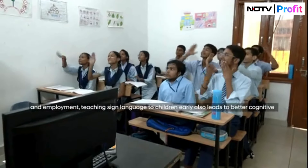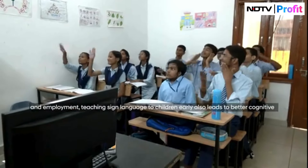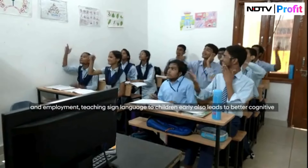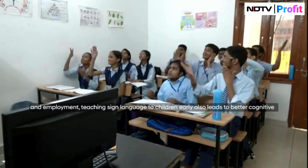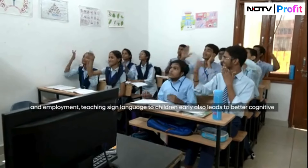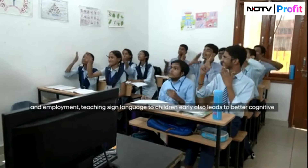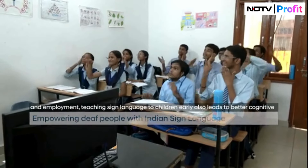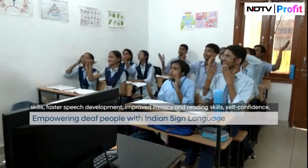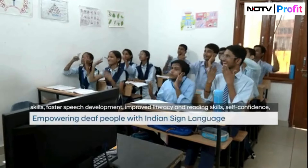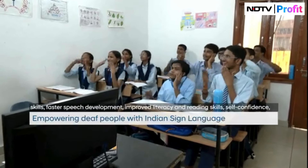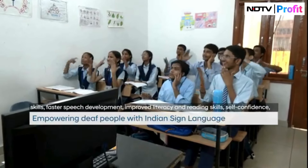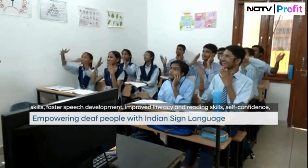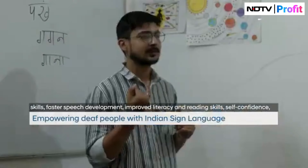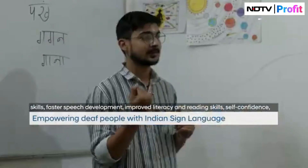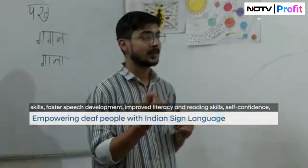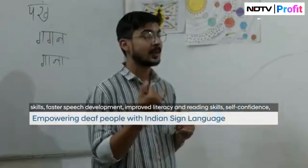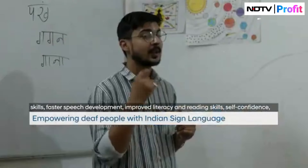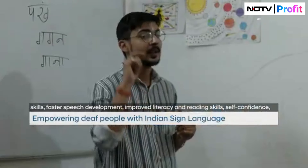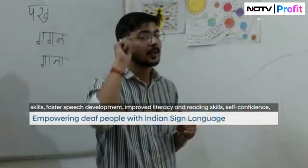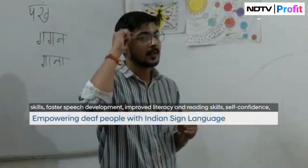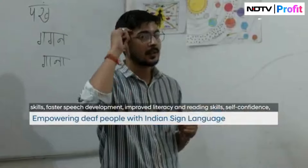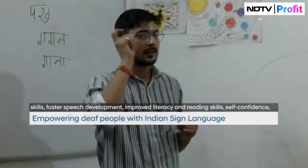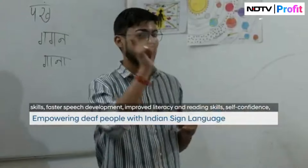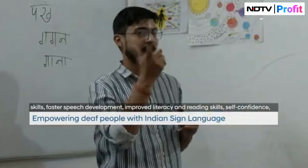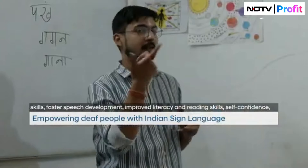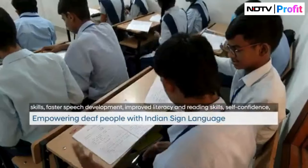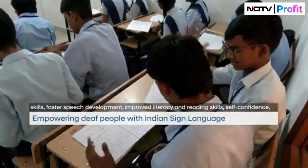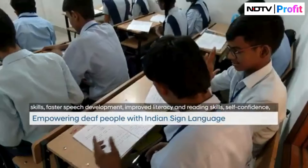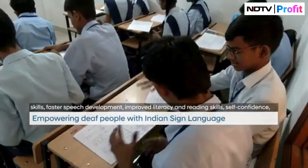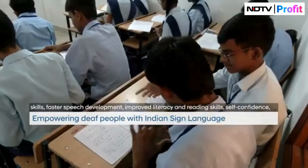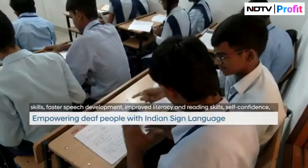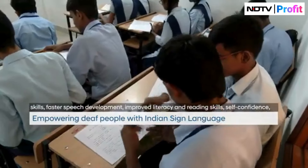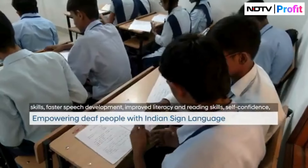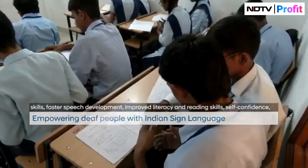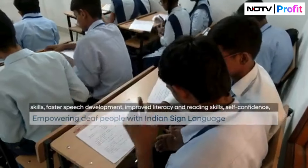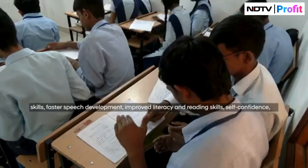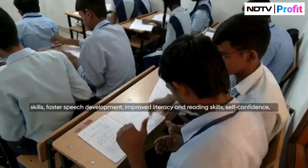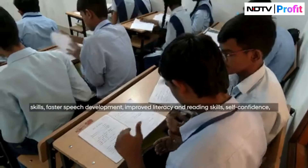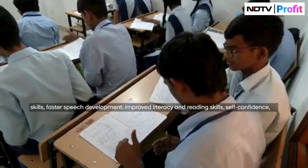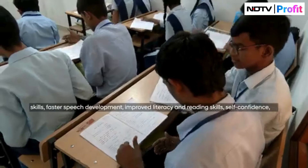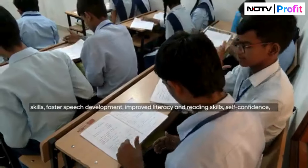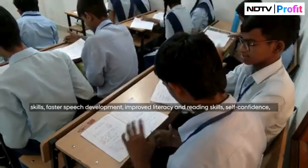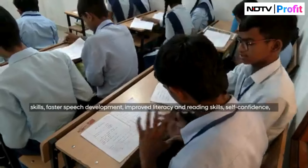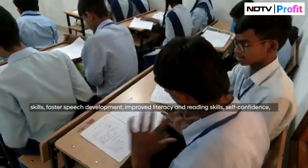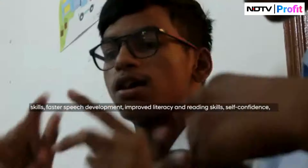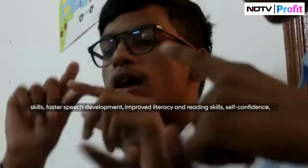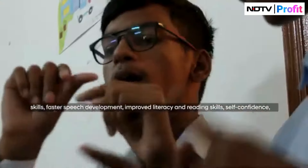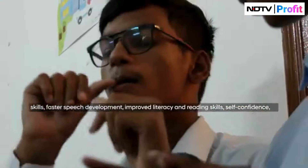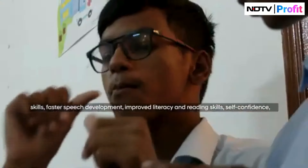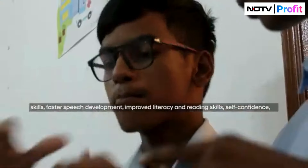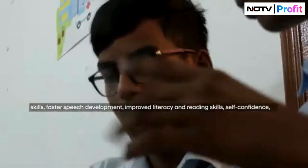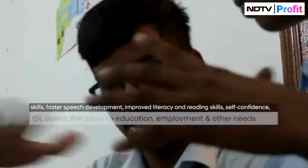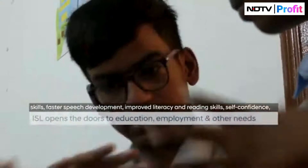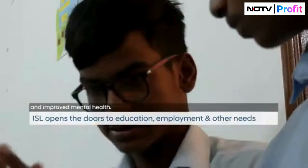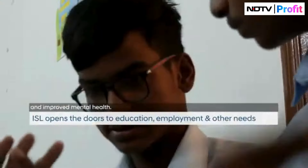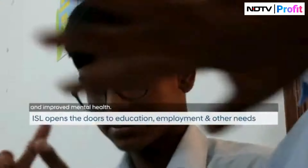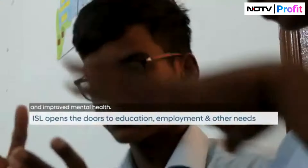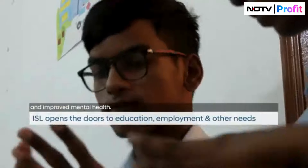better cognitive skills, faster speech development, improved literacy and reading skills, self-confidence and improved